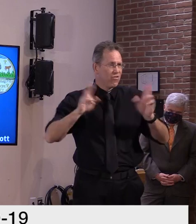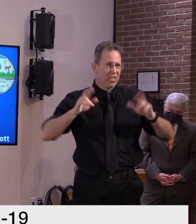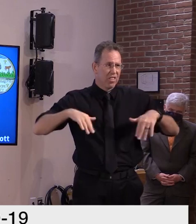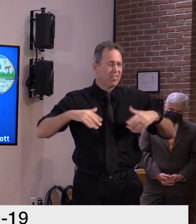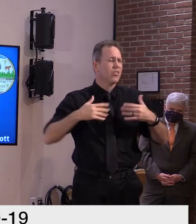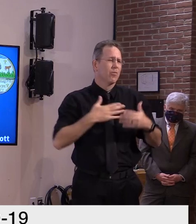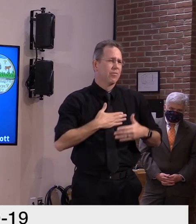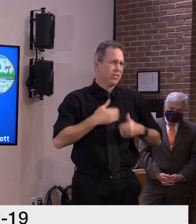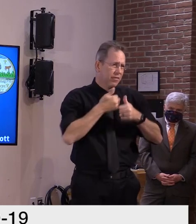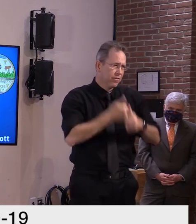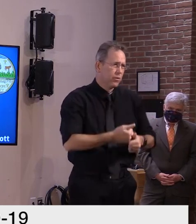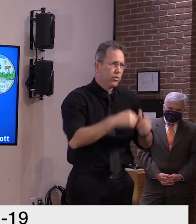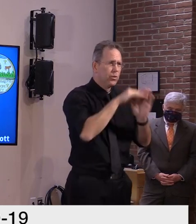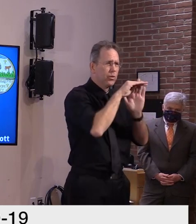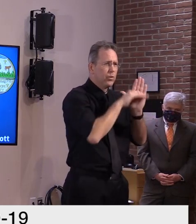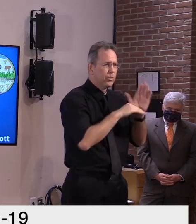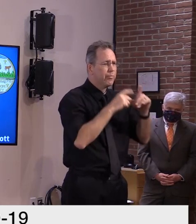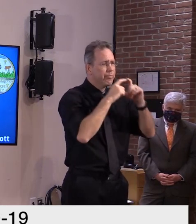Thank you very much. Thank you.